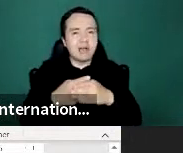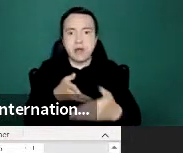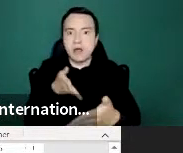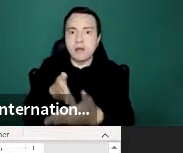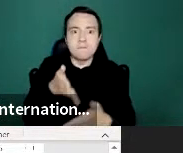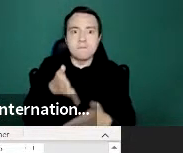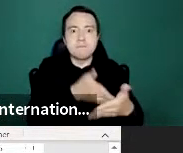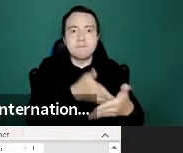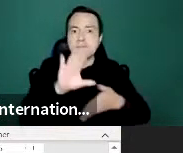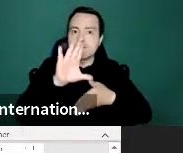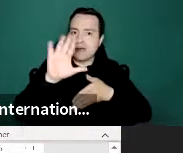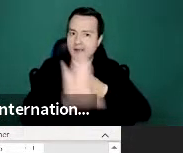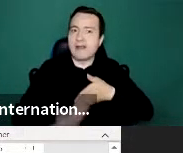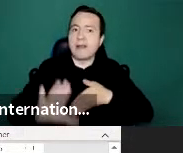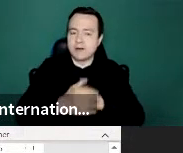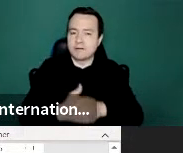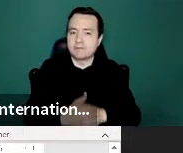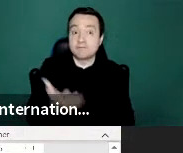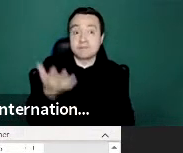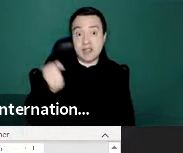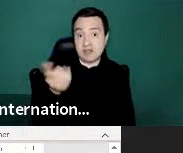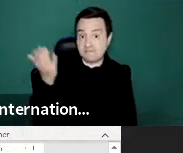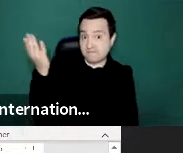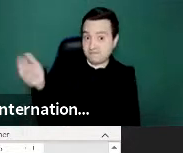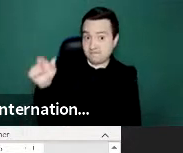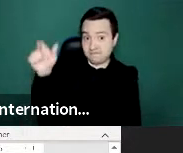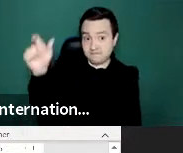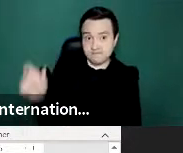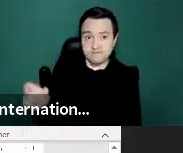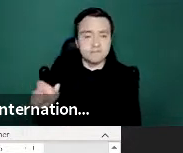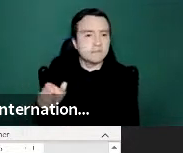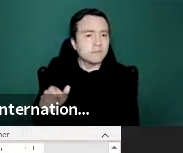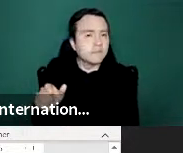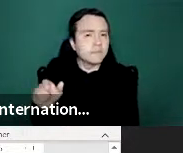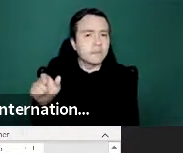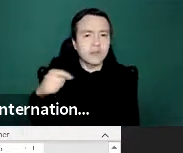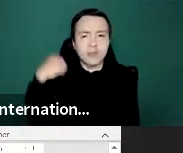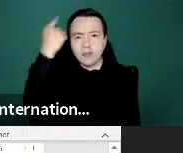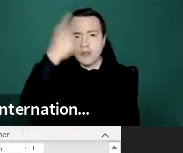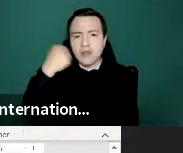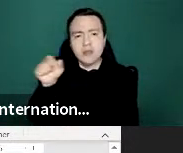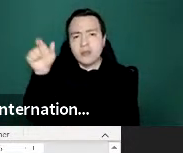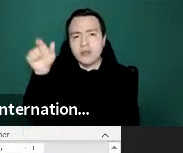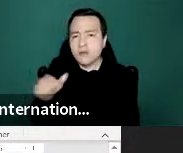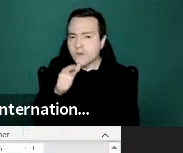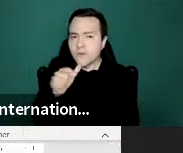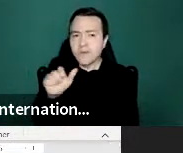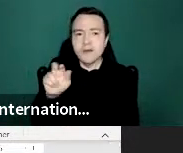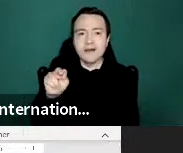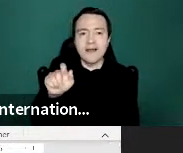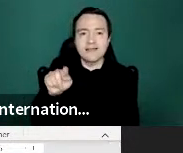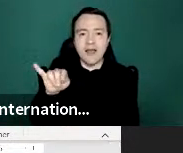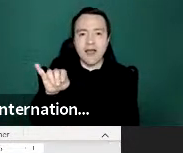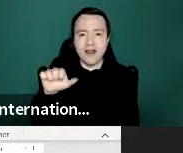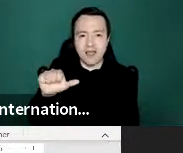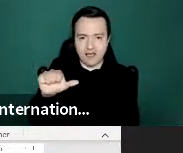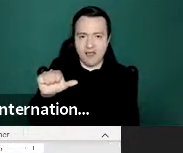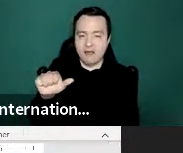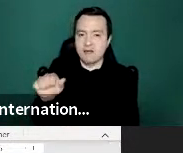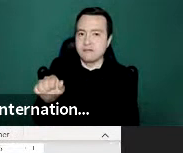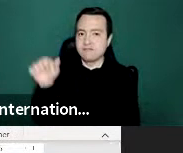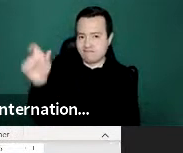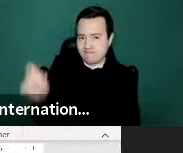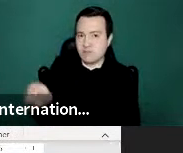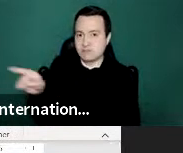is Natalia Houghton, our colleague and specialist in health systems and services analysis, monitoring and